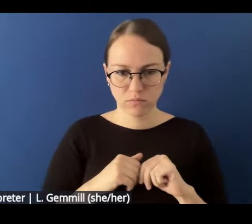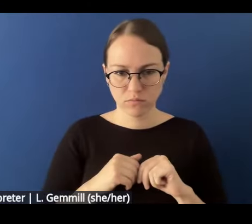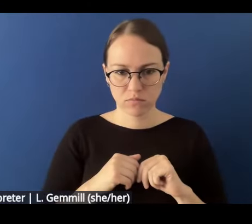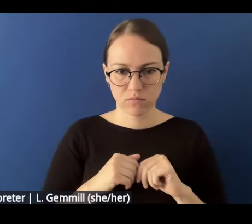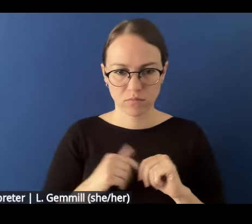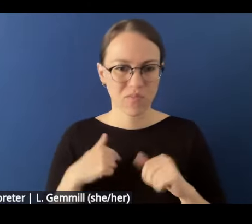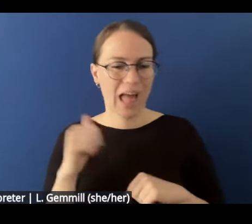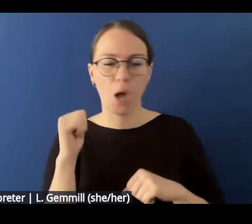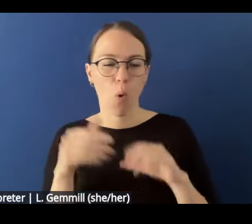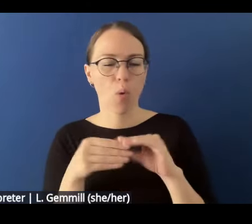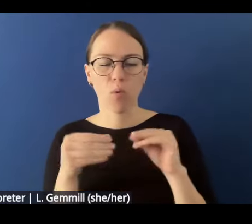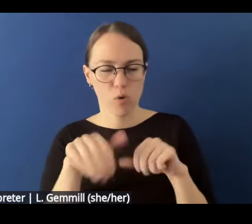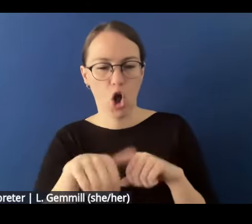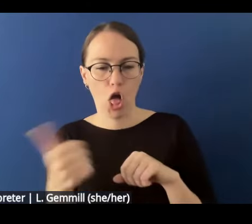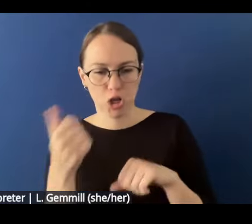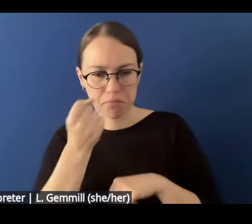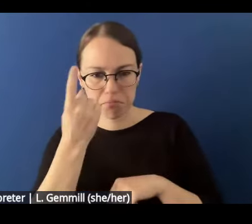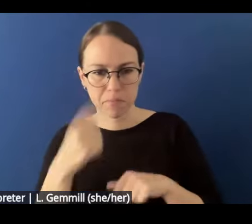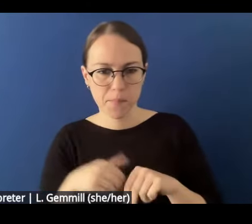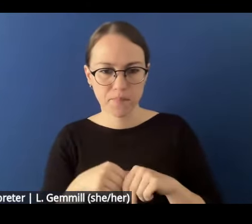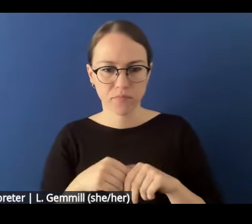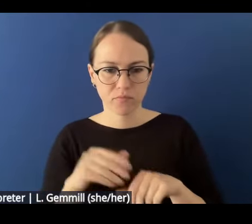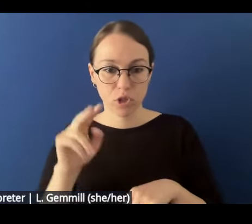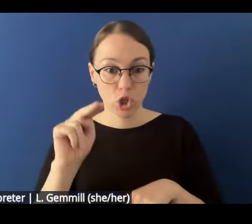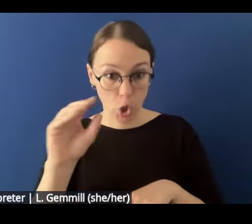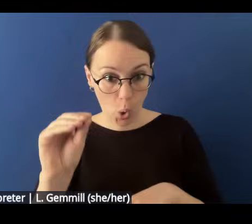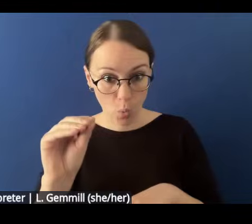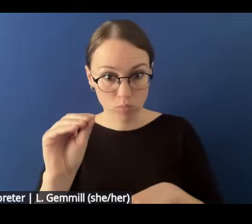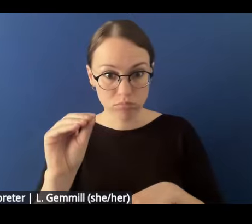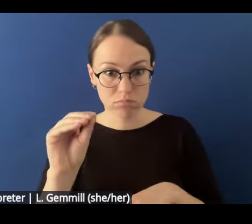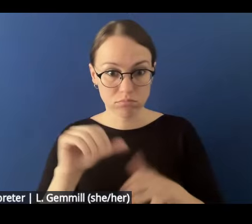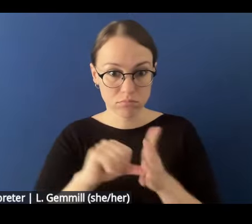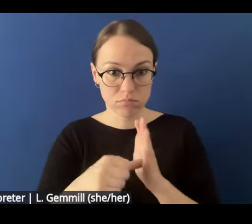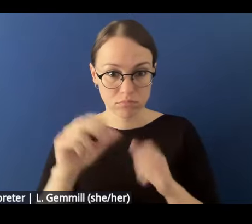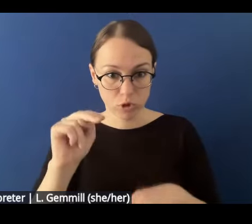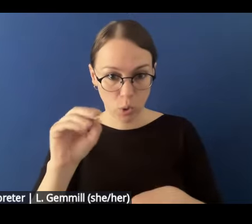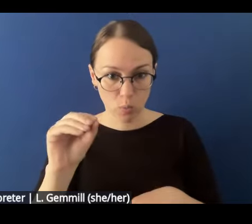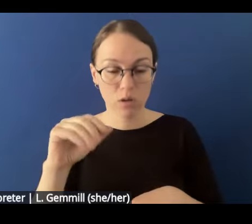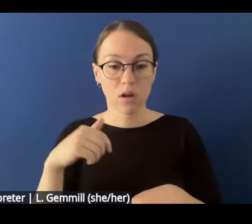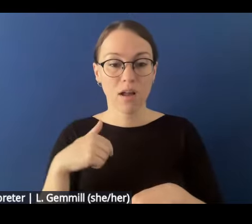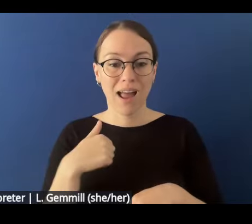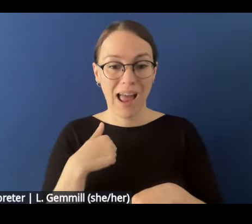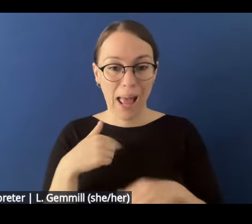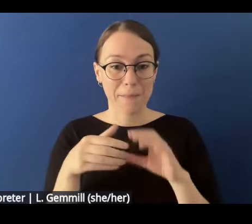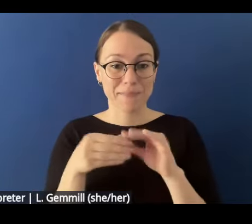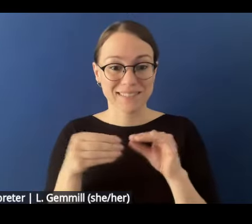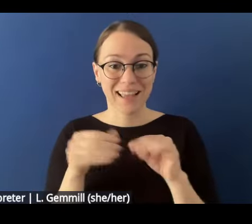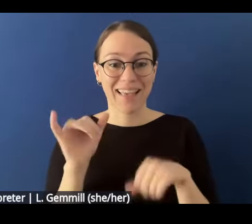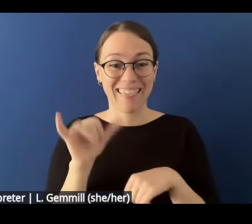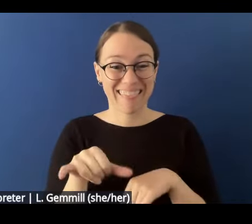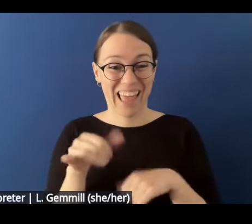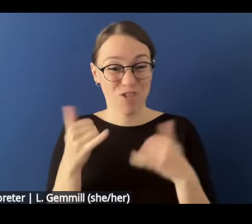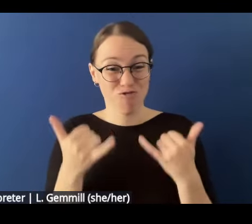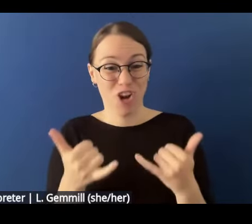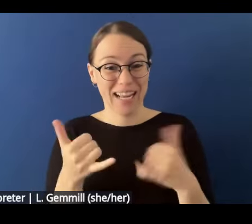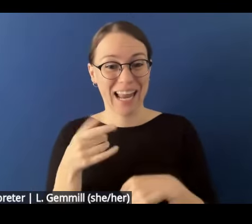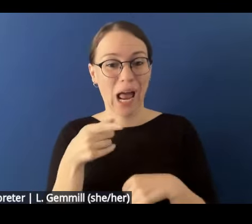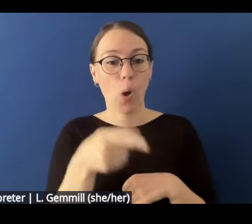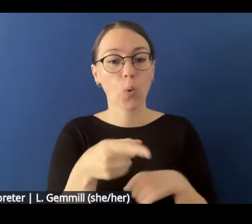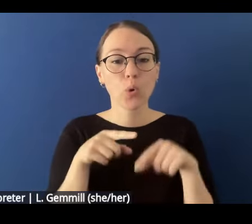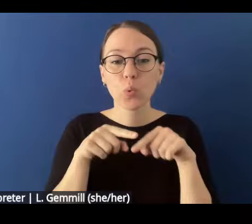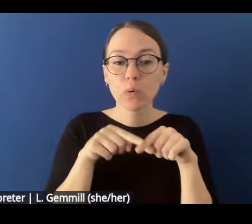No, Mr. Chair. I am saying that the board has pending before it a request